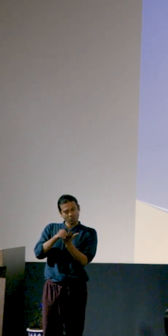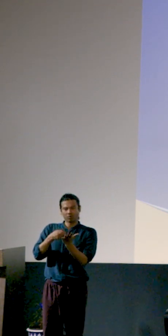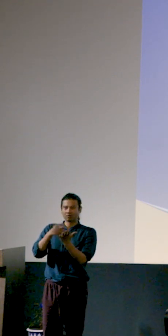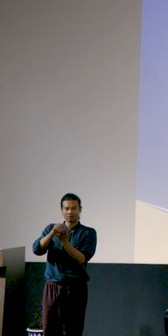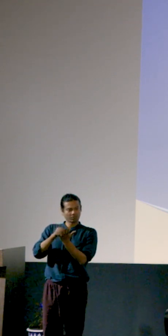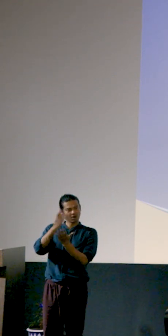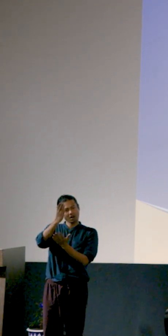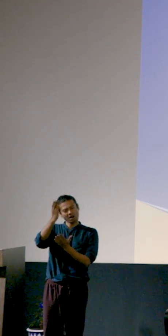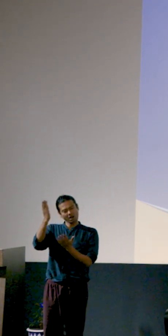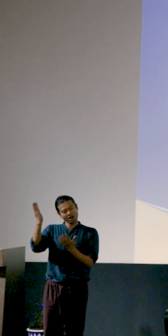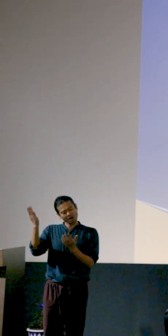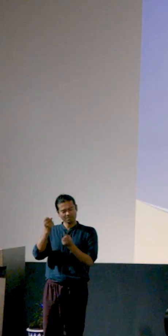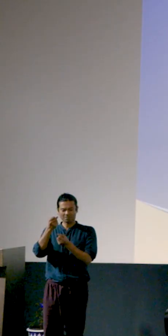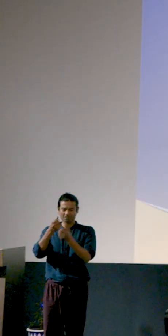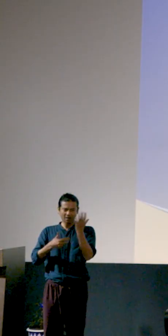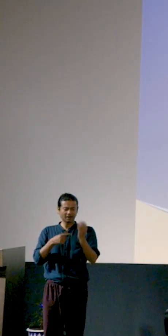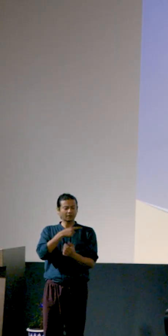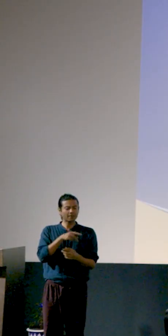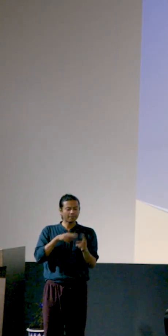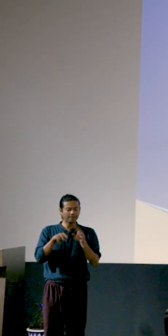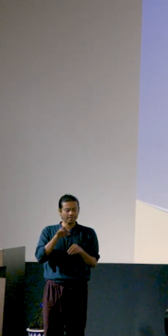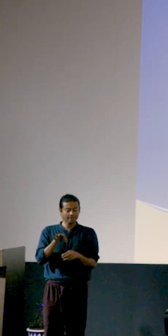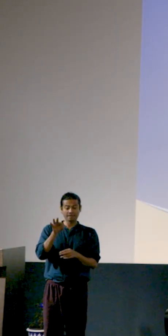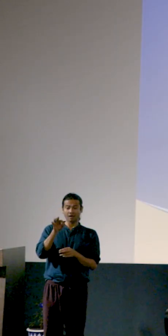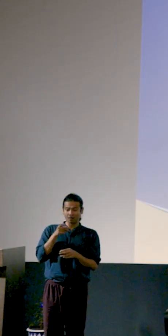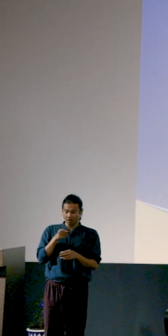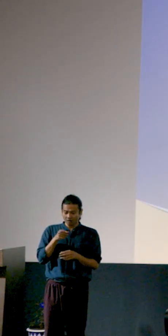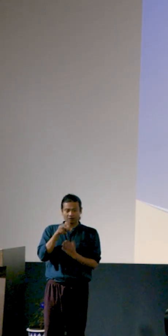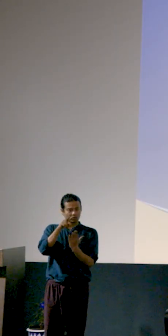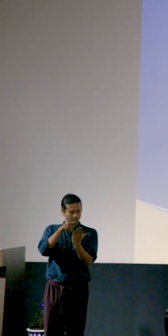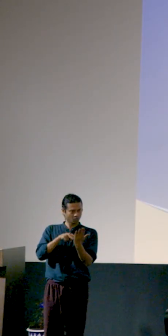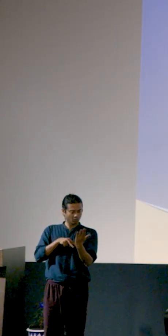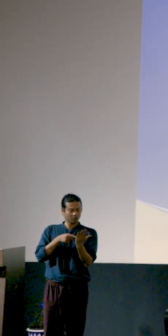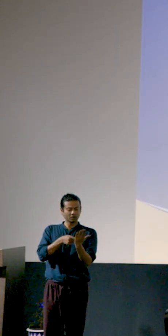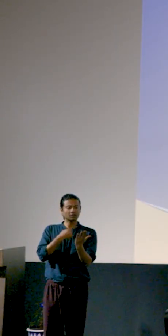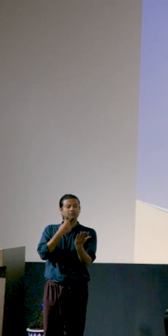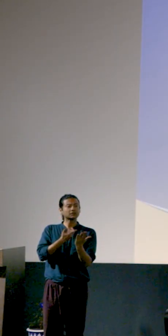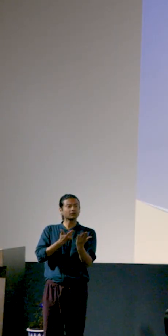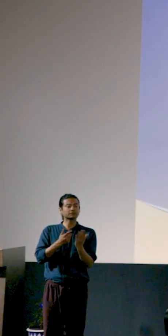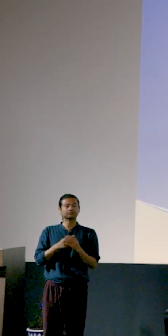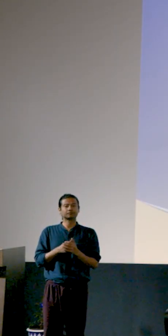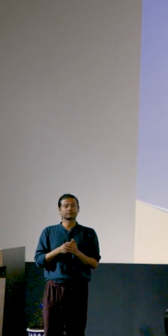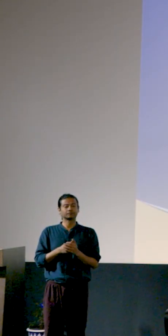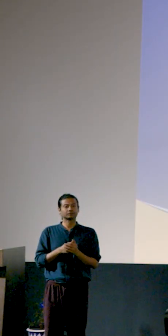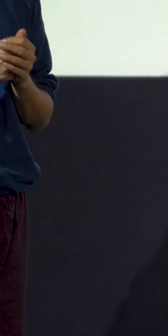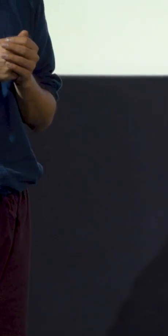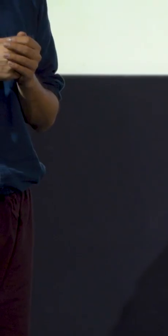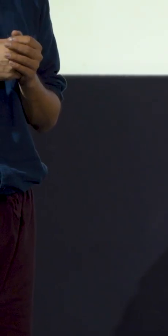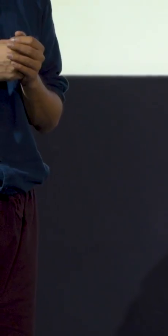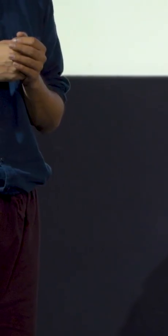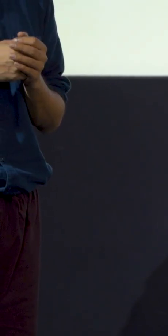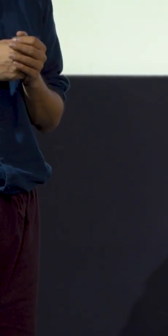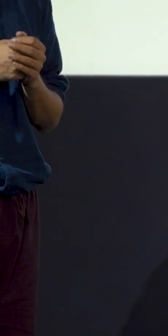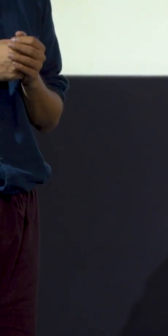I was going through. It talks about the household expenditure coverage